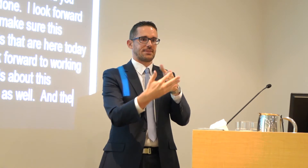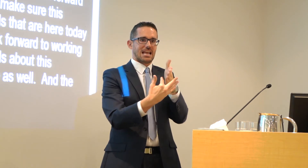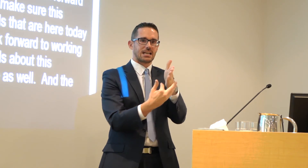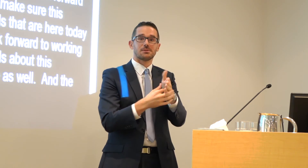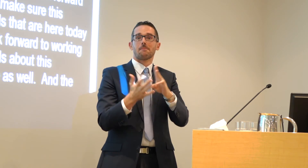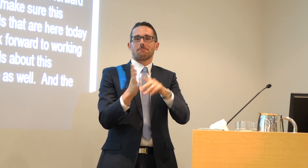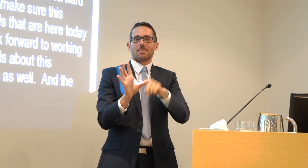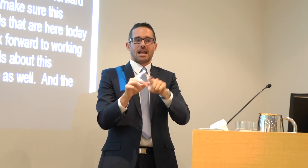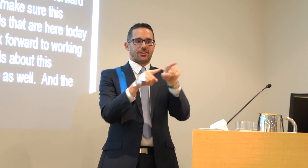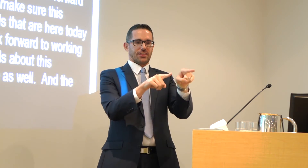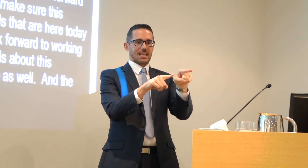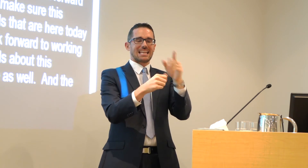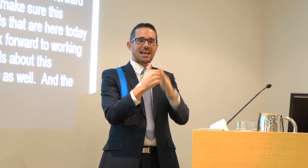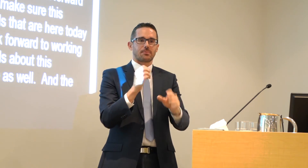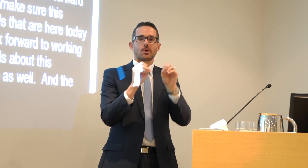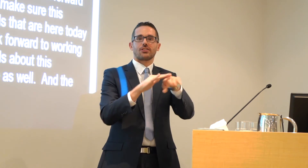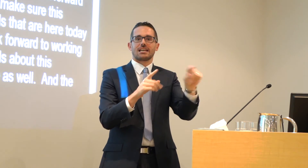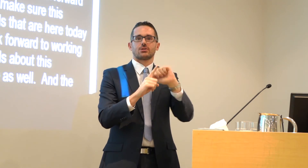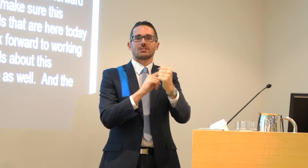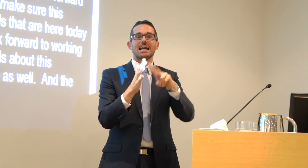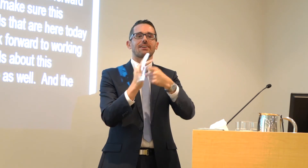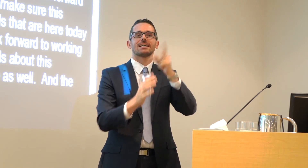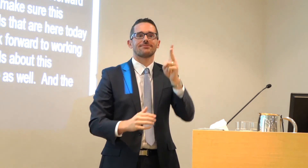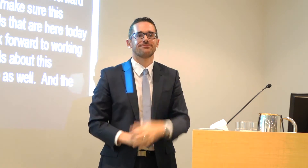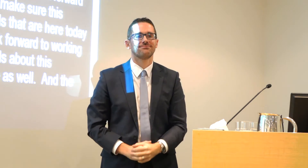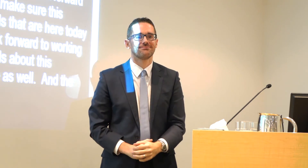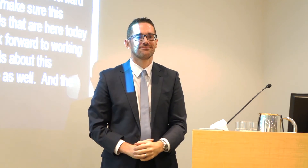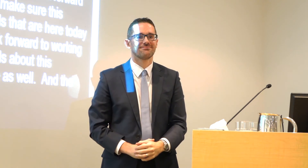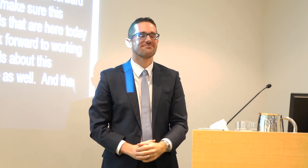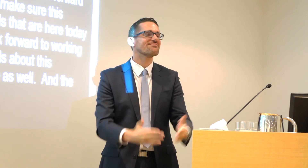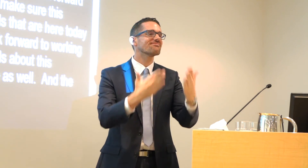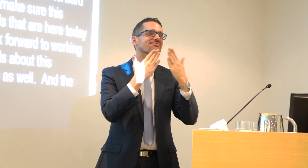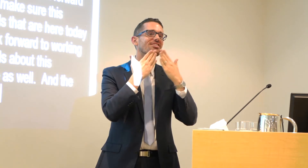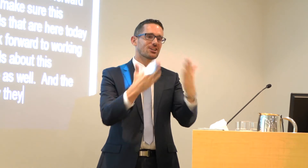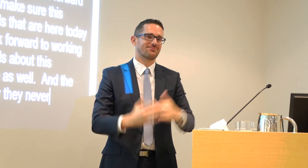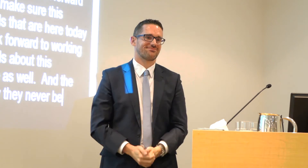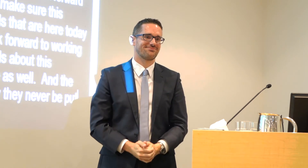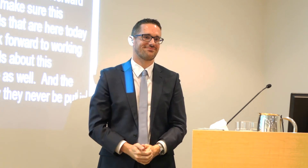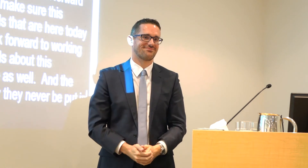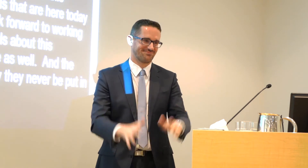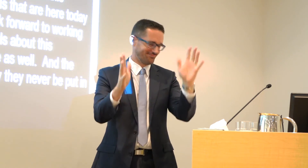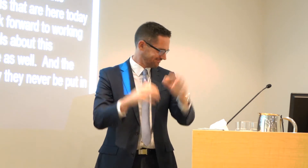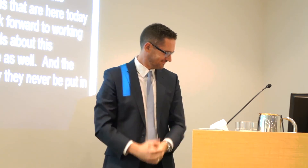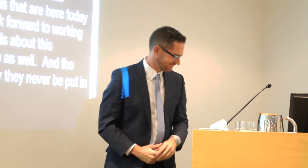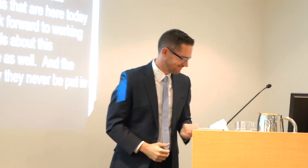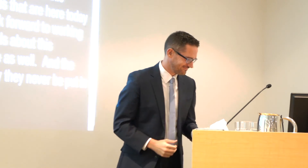unfortunately suffered previously, and may they never be put in that situation again. Thank you very